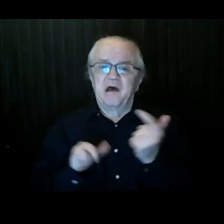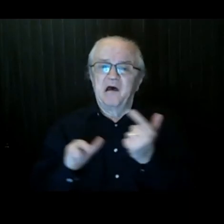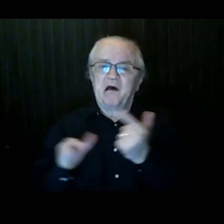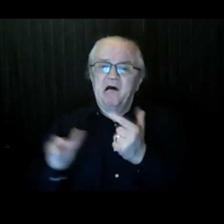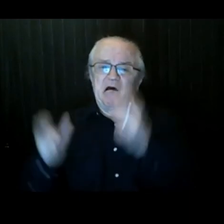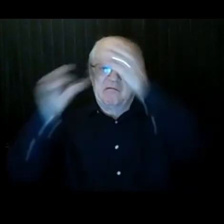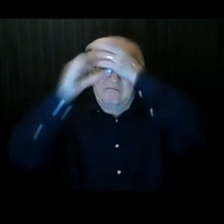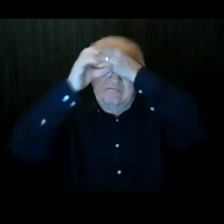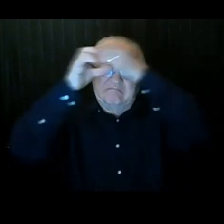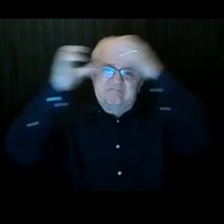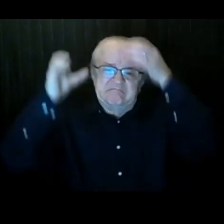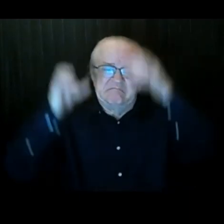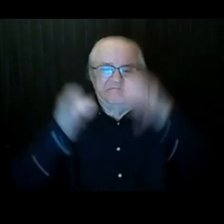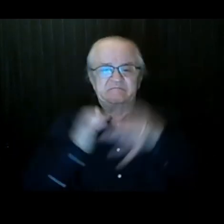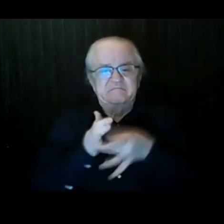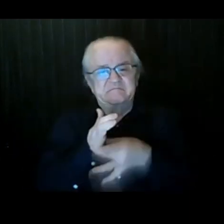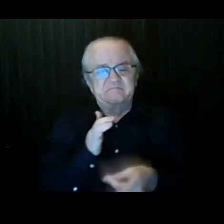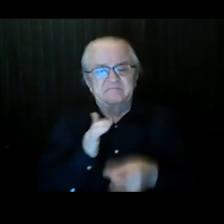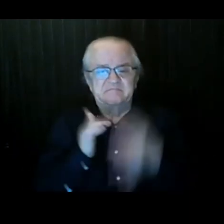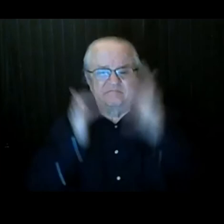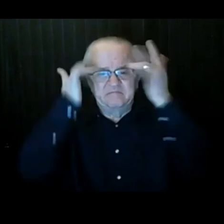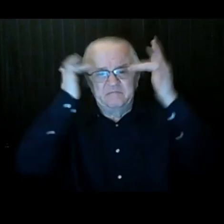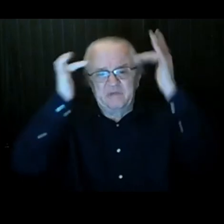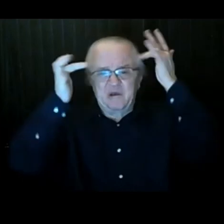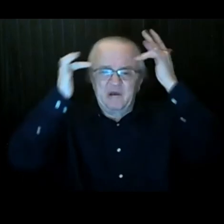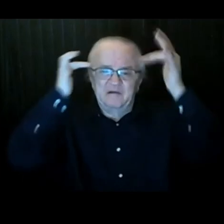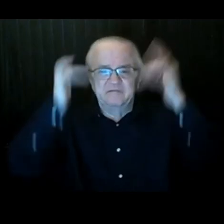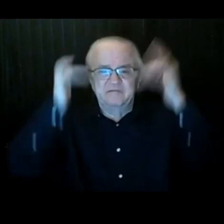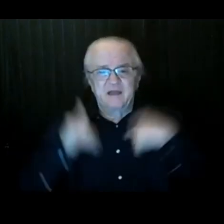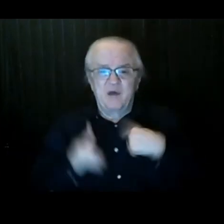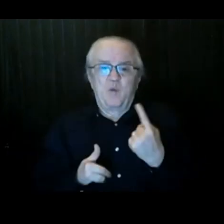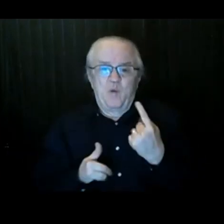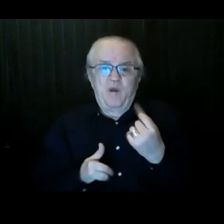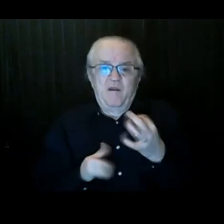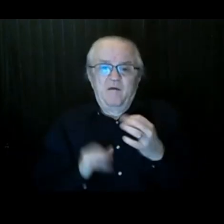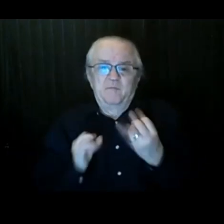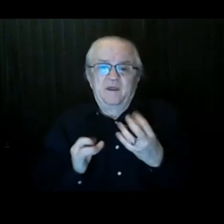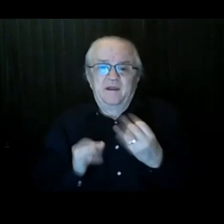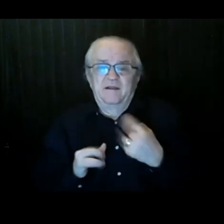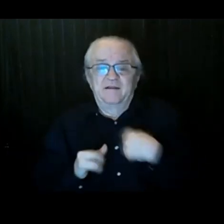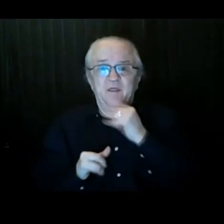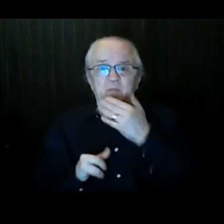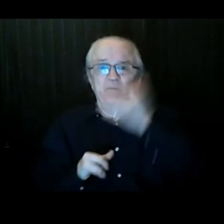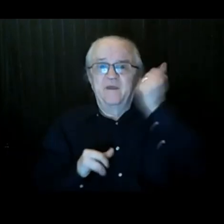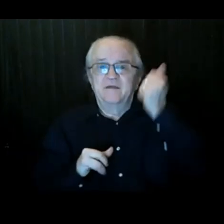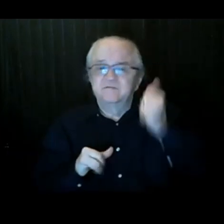were here and I was just one of many and I wasn't the best. This was a new feeling for me.